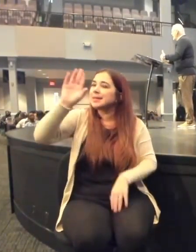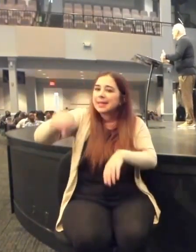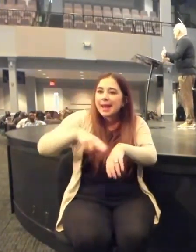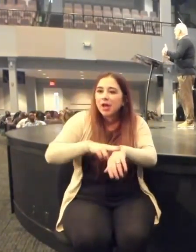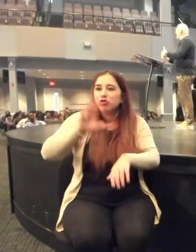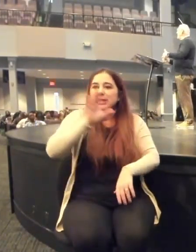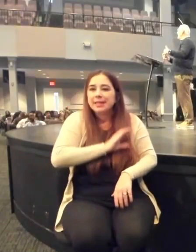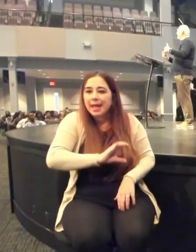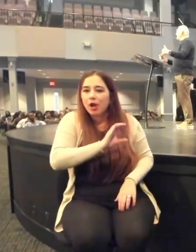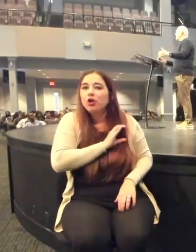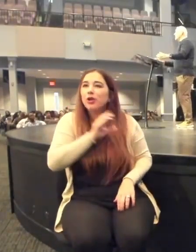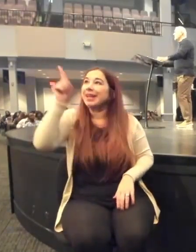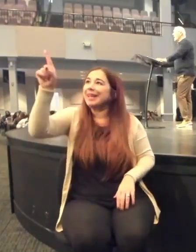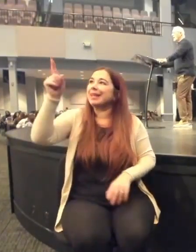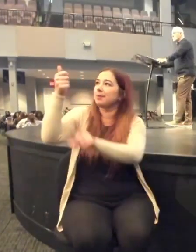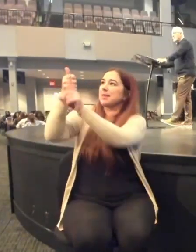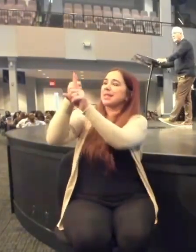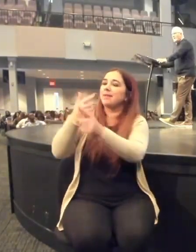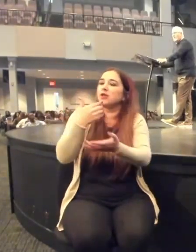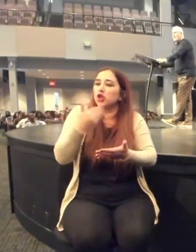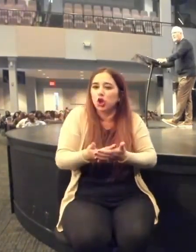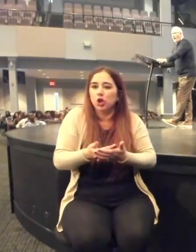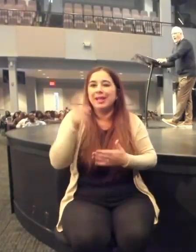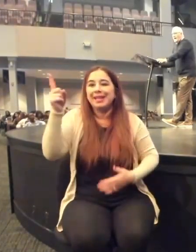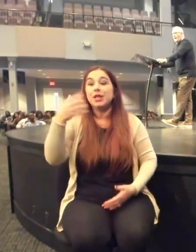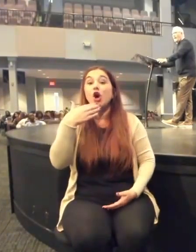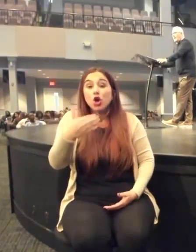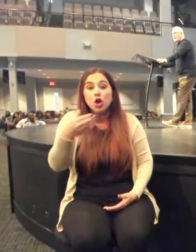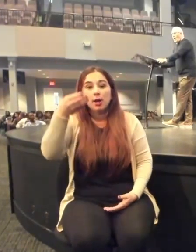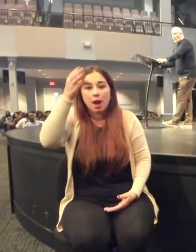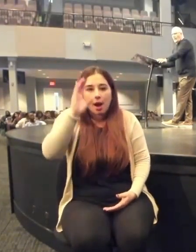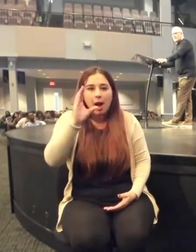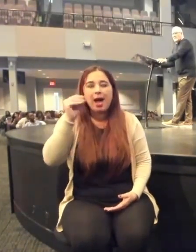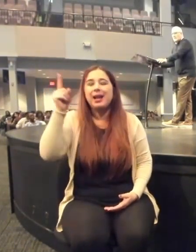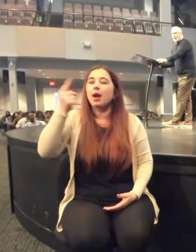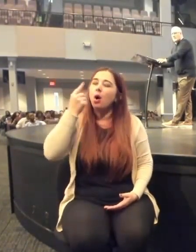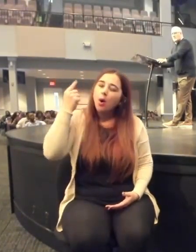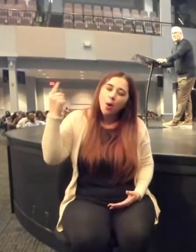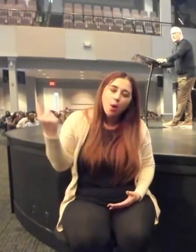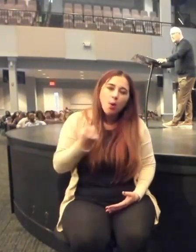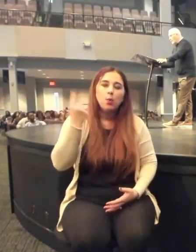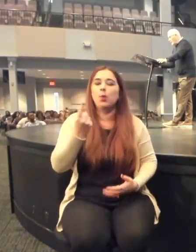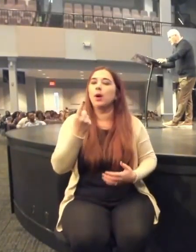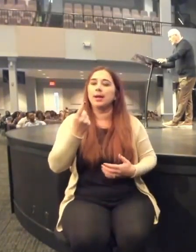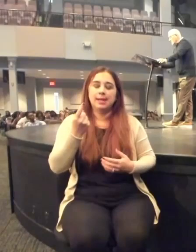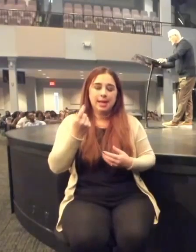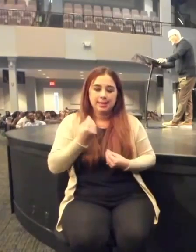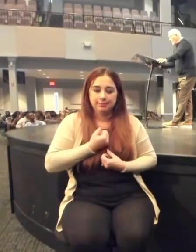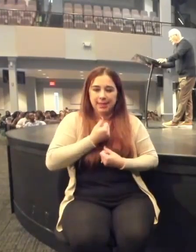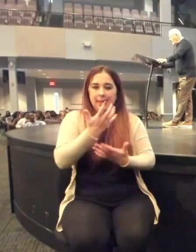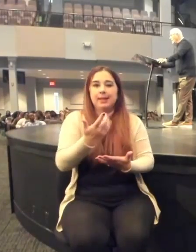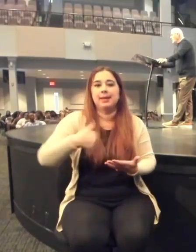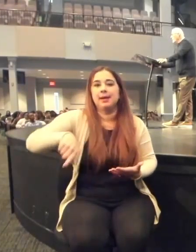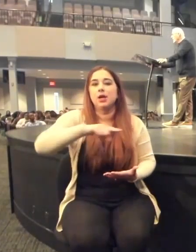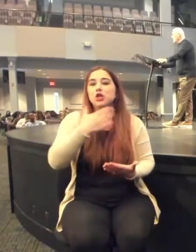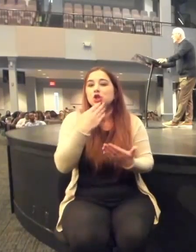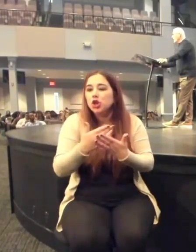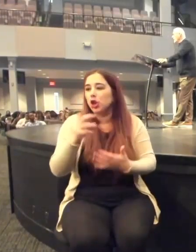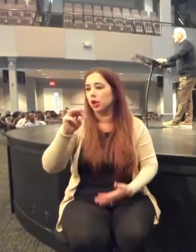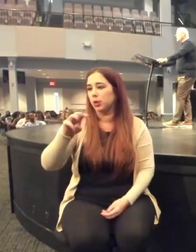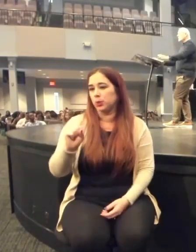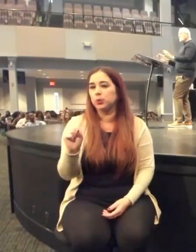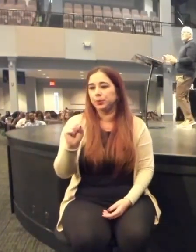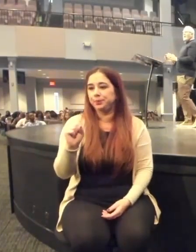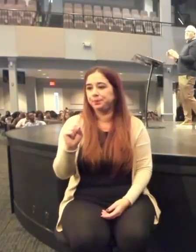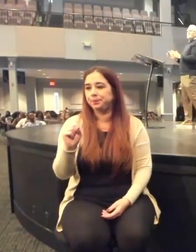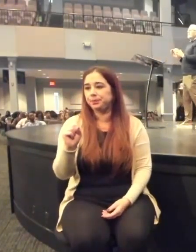a nature of goodness. God is a good God, and He always expresses good news to people.